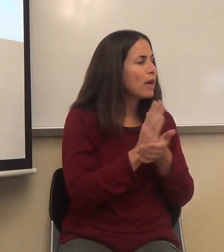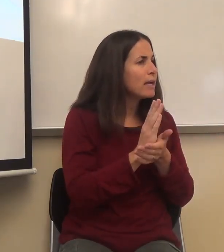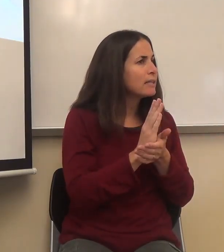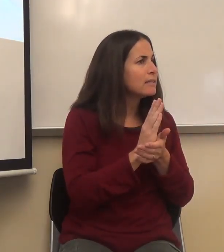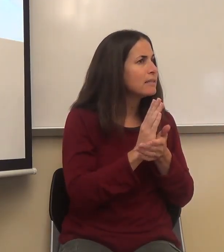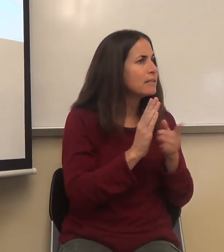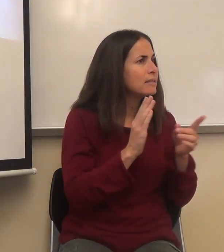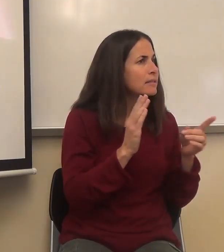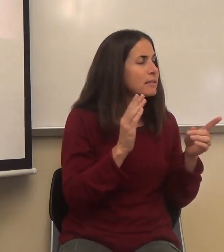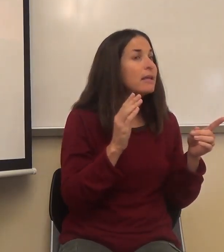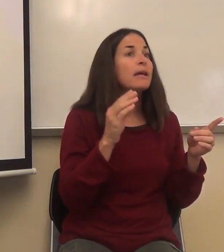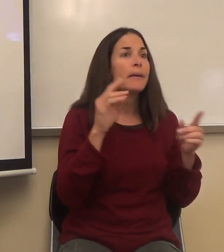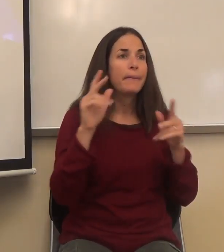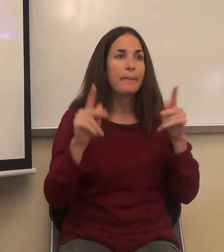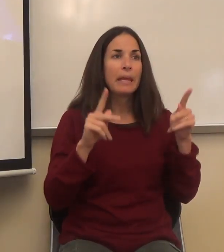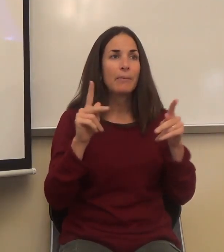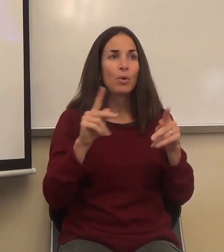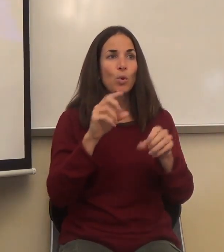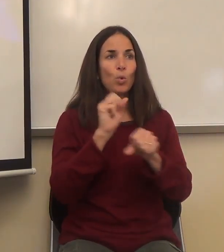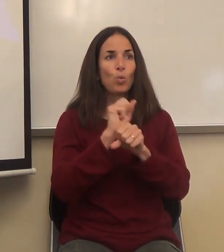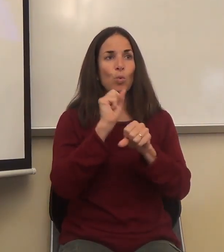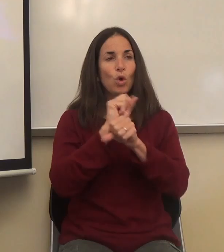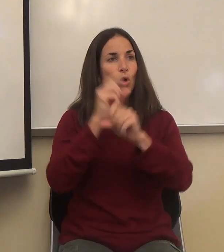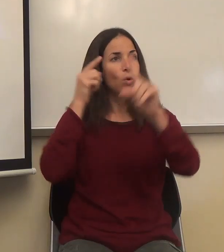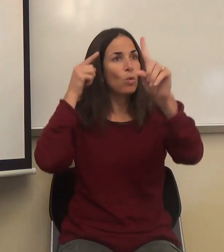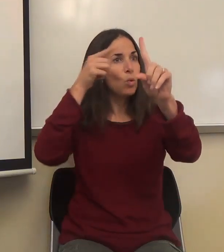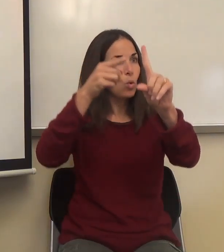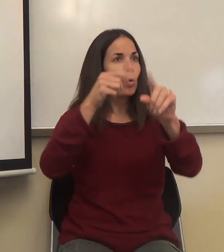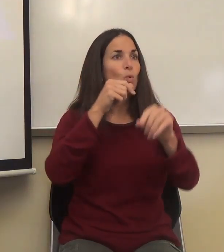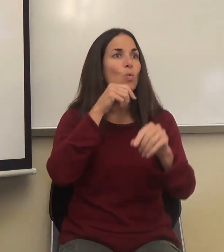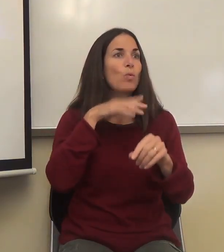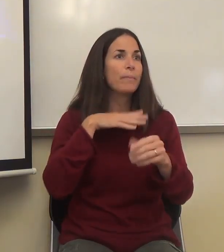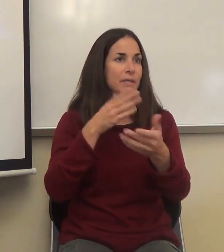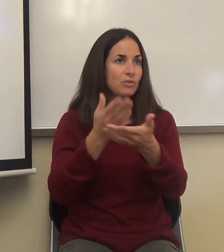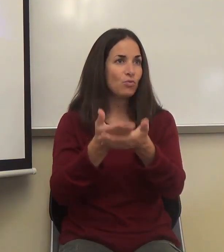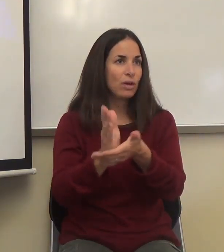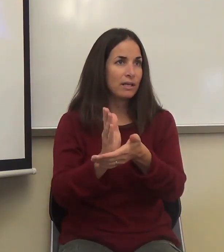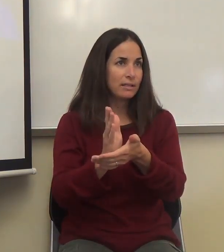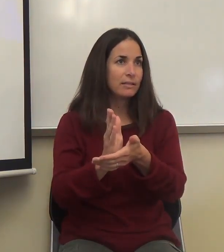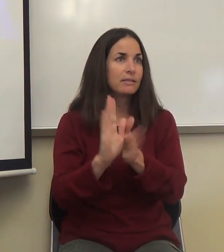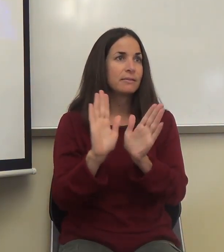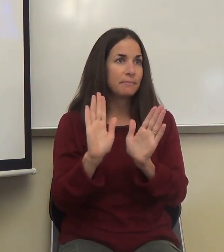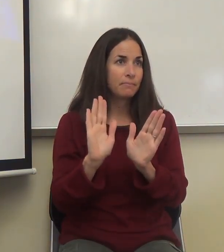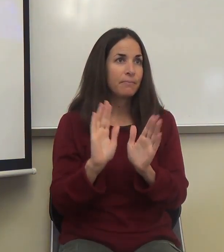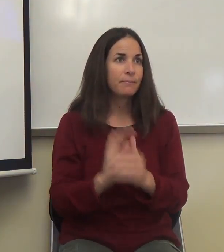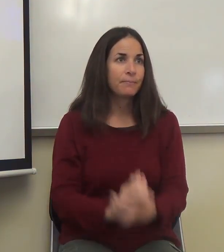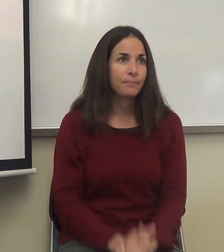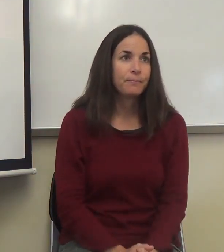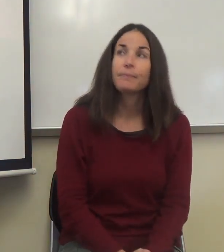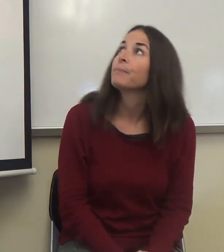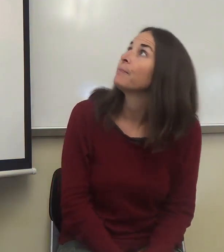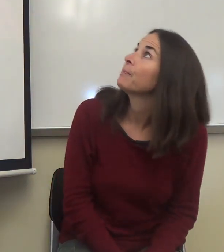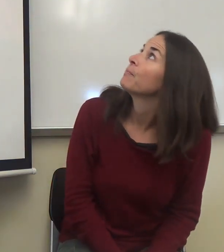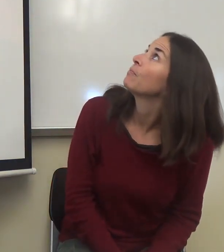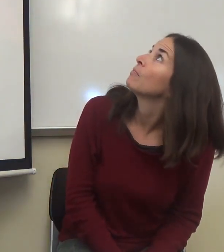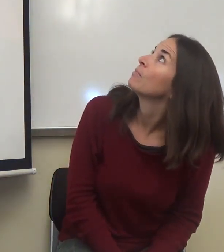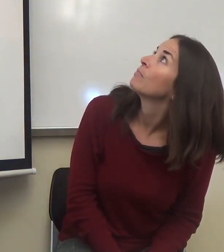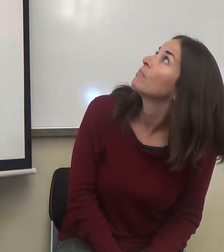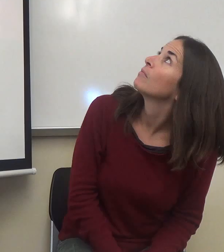Yeah, people who work for women's rights, okay? So what was